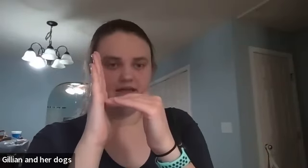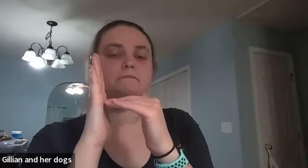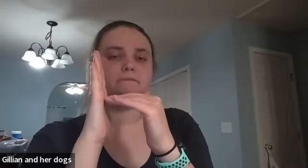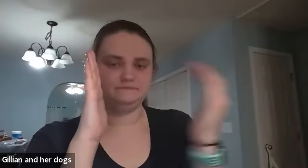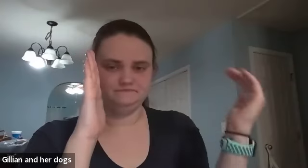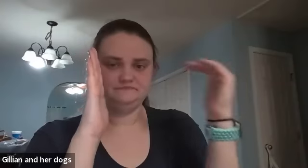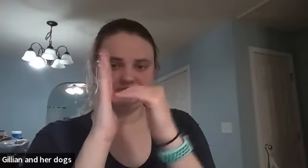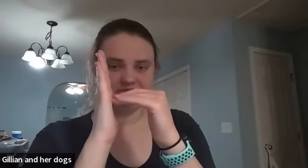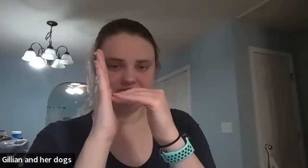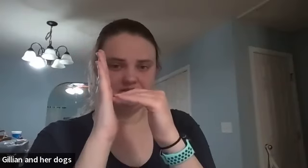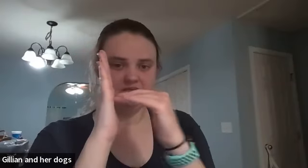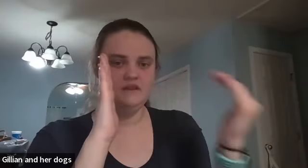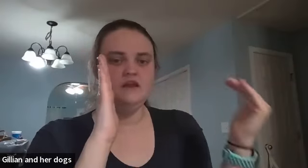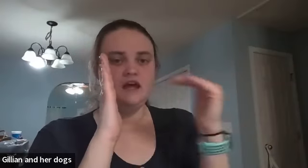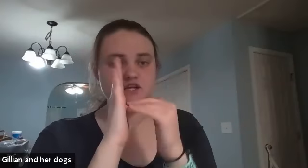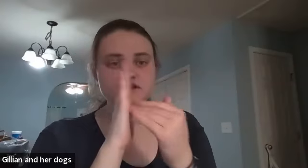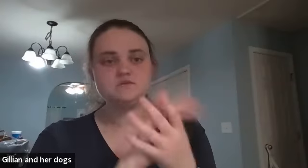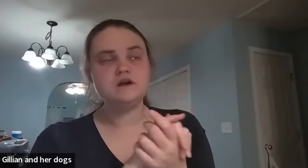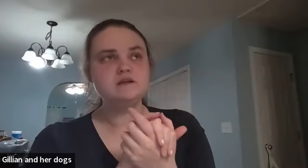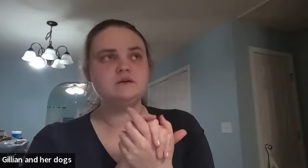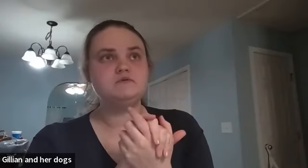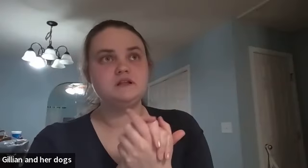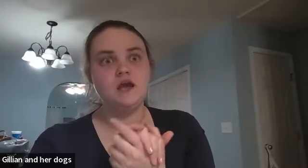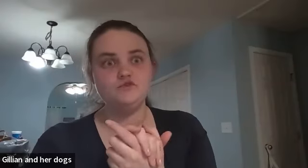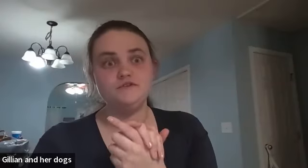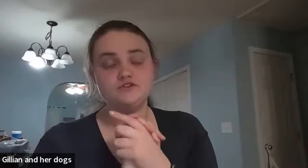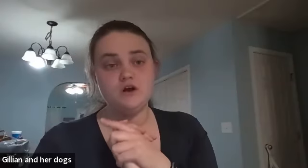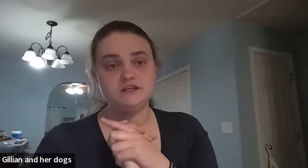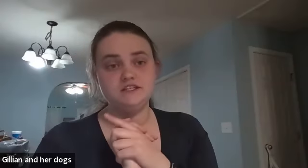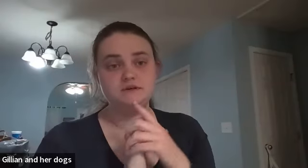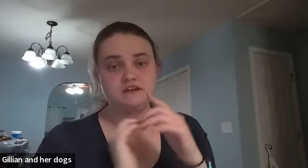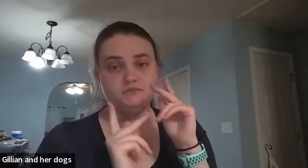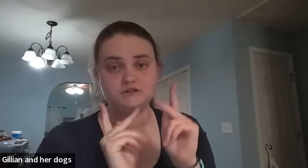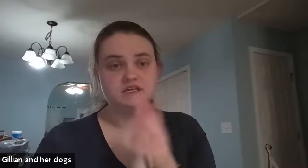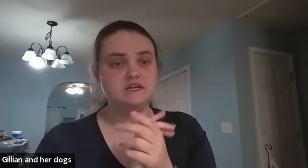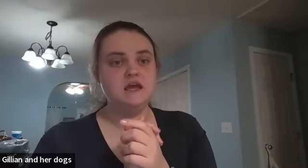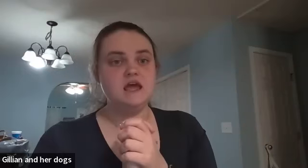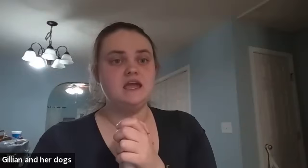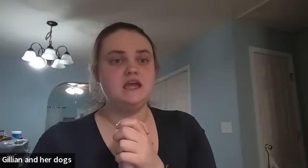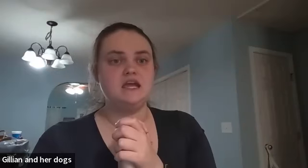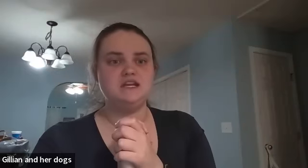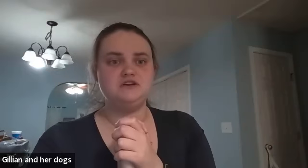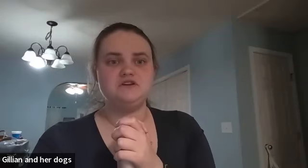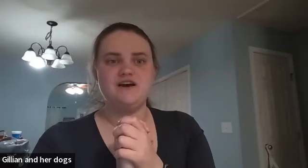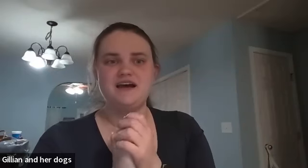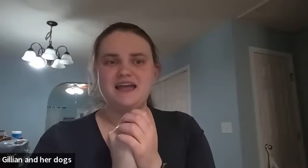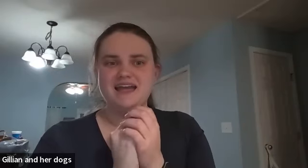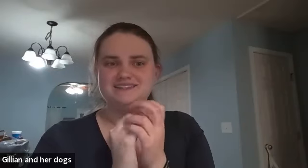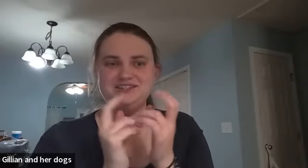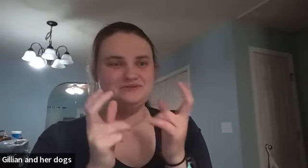Yep. And so this one can be really helpful if you're talking to a deaf person and you're not as used